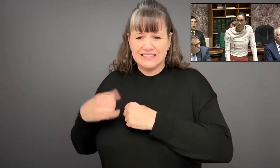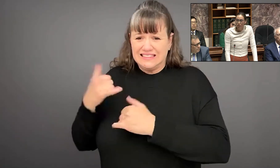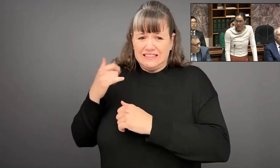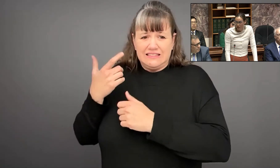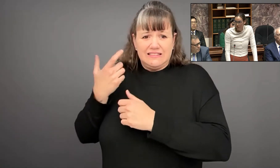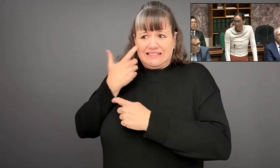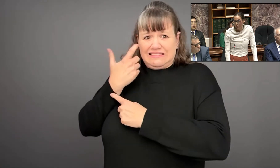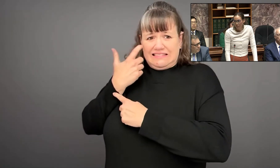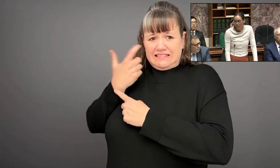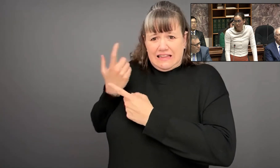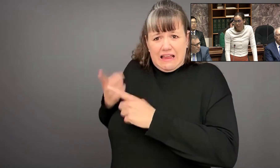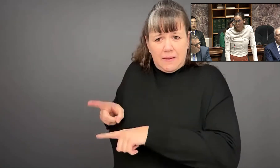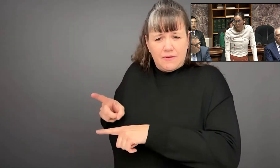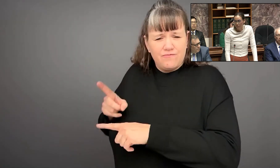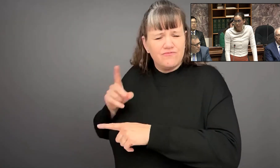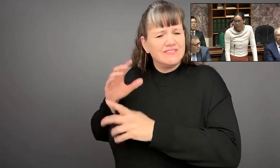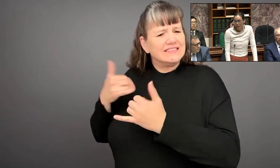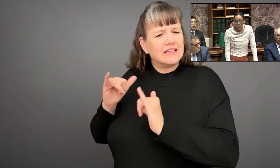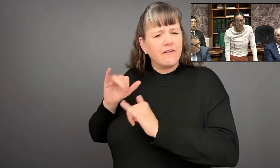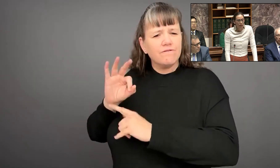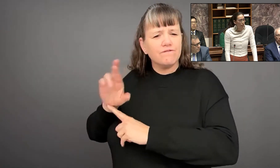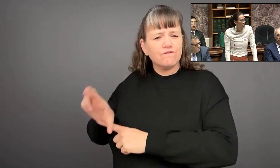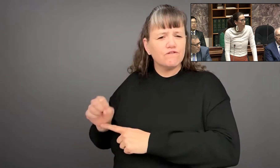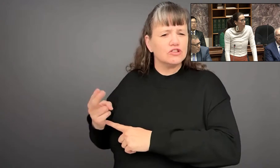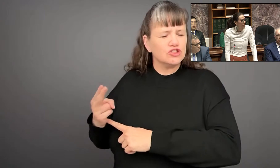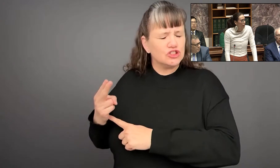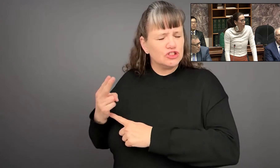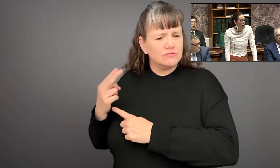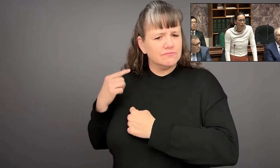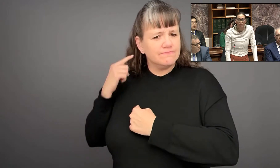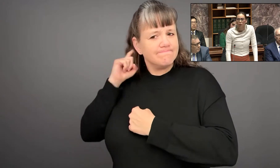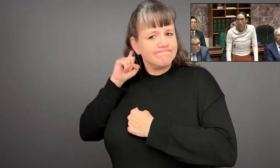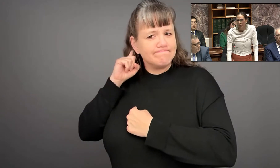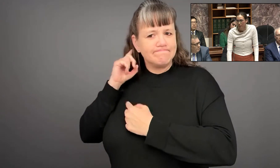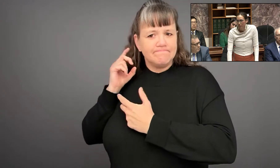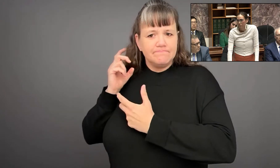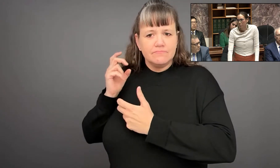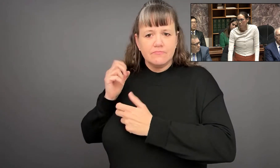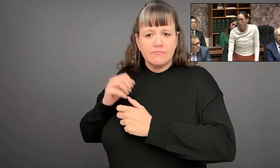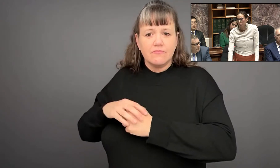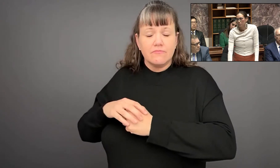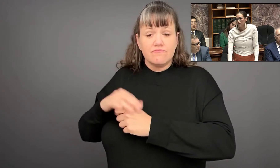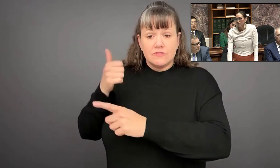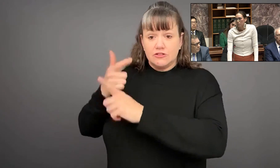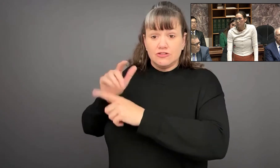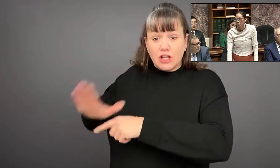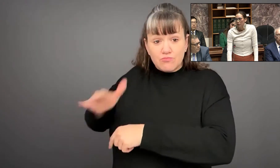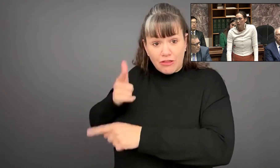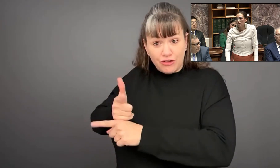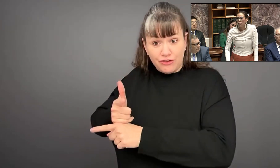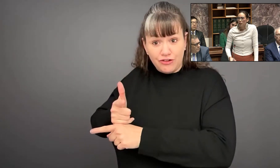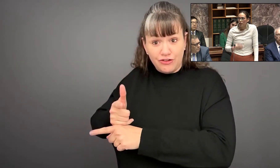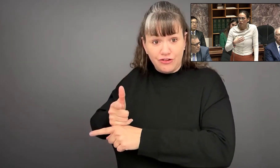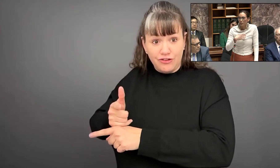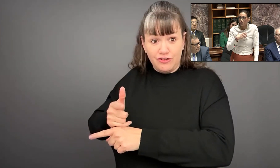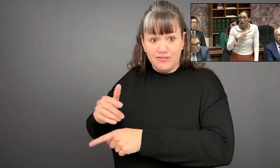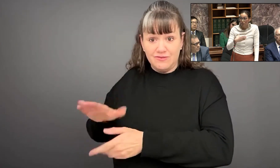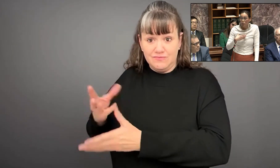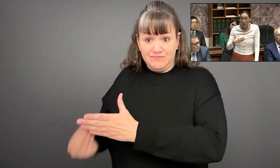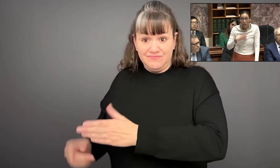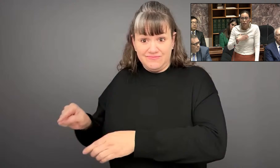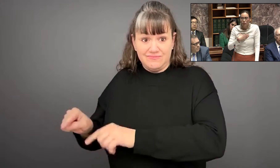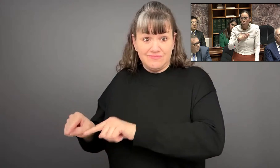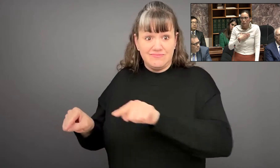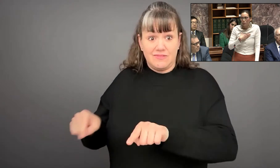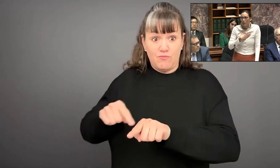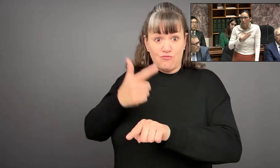Her brother's here. They were in the care system together. They were separated. And I know he carries a heavy